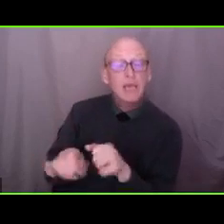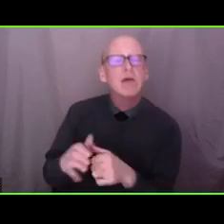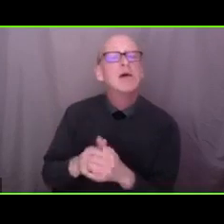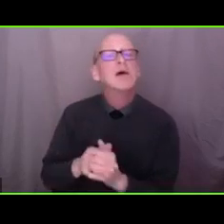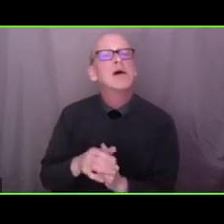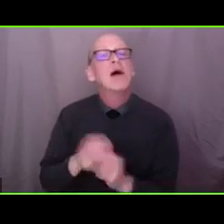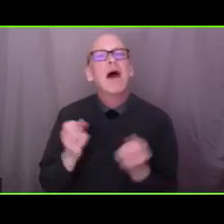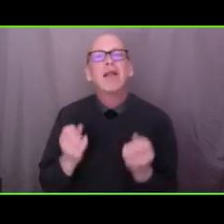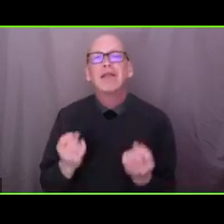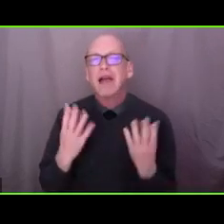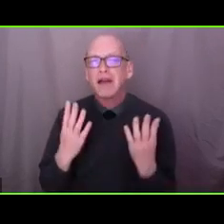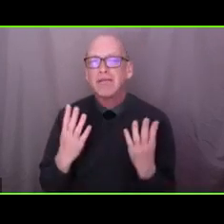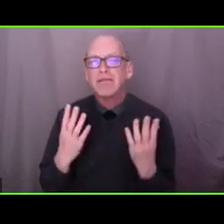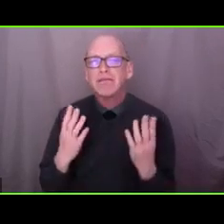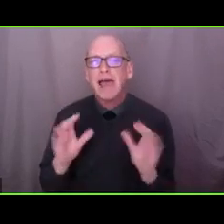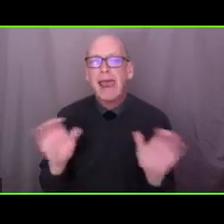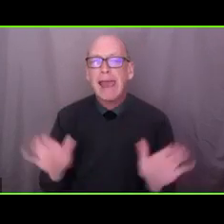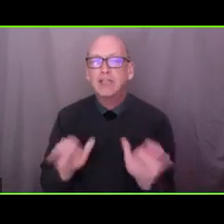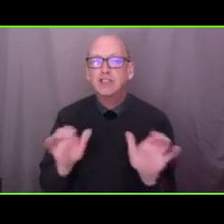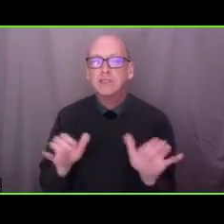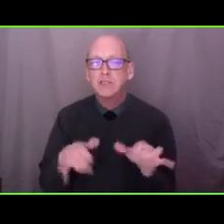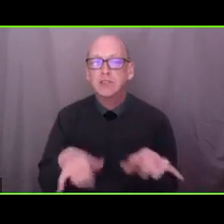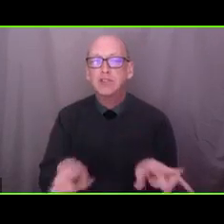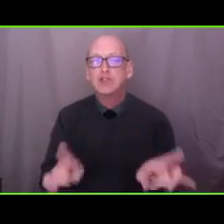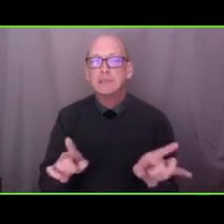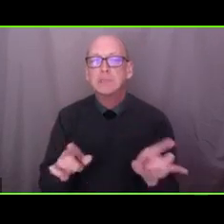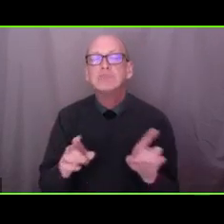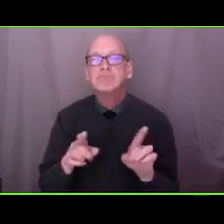options, even in this stay at home. I don't